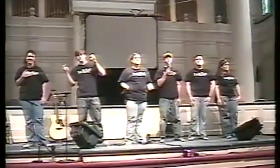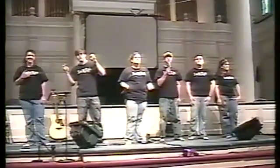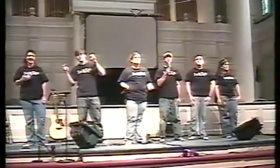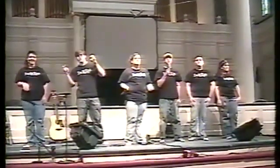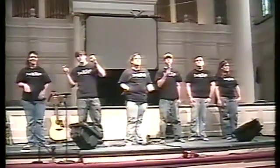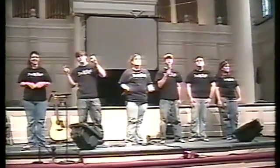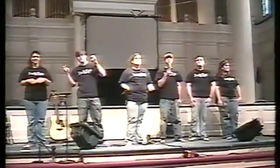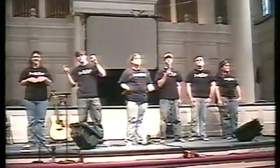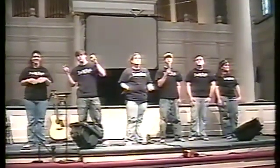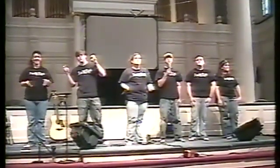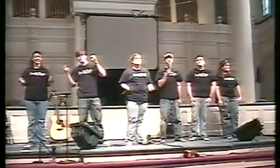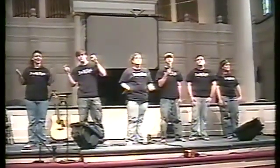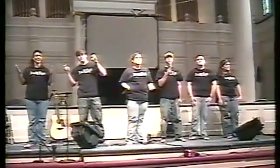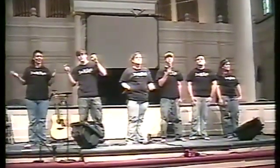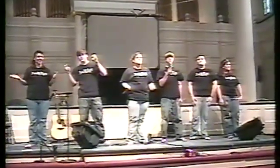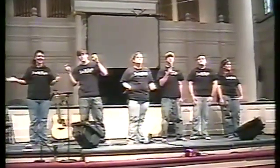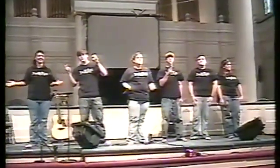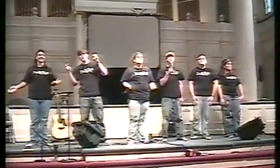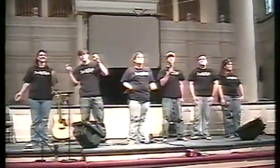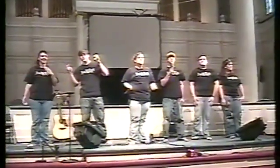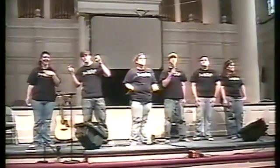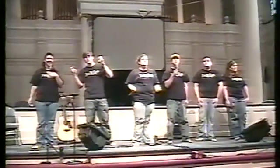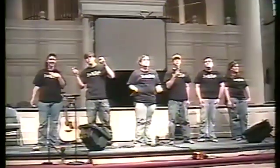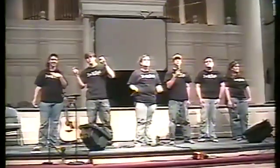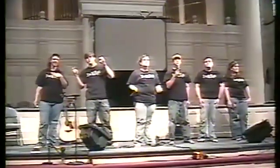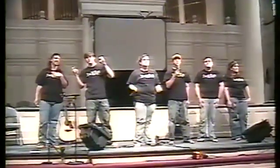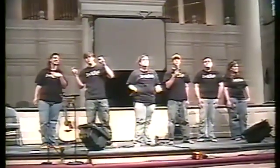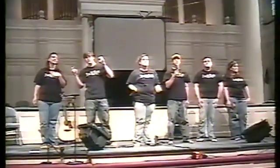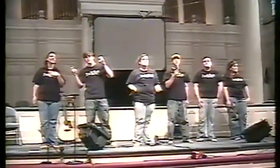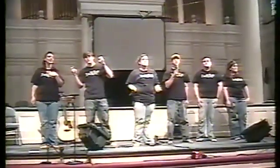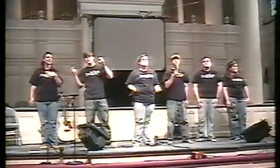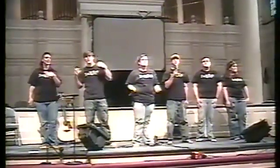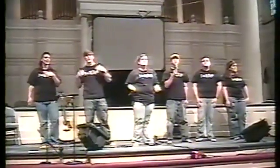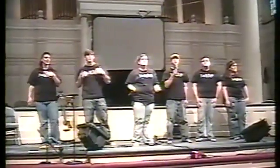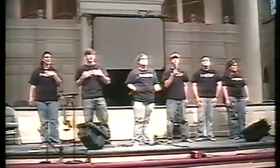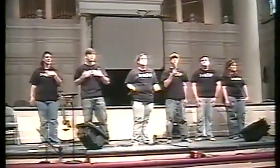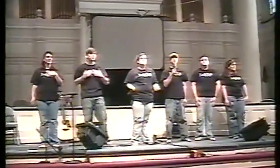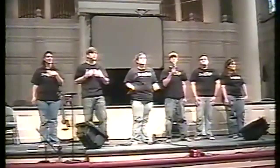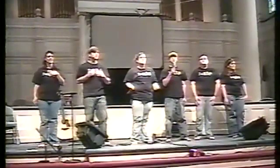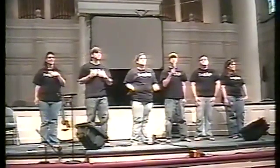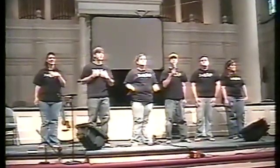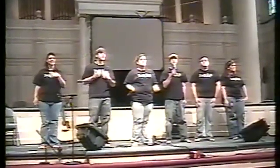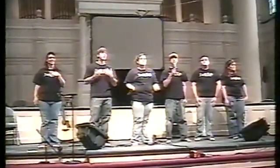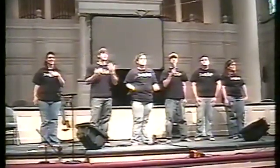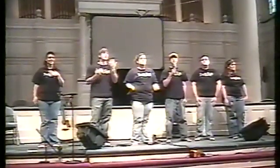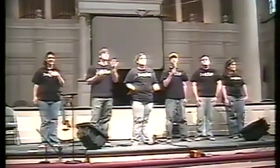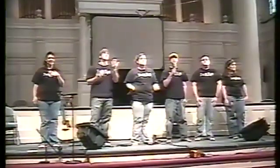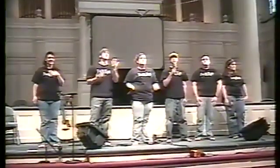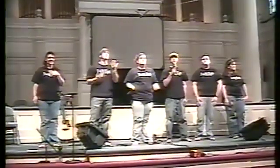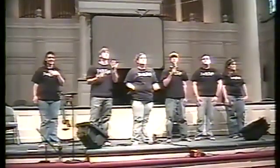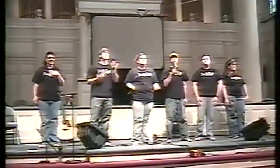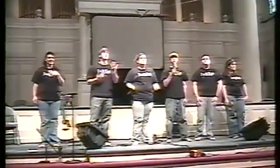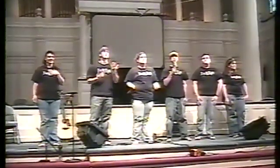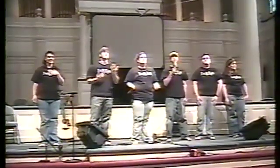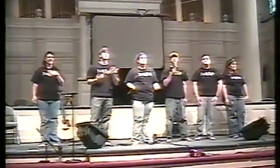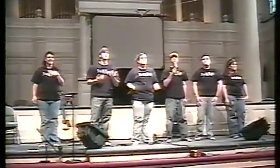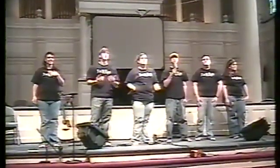the guidance to raise my family wherever I am. My ambitions stand in the way of following your call, Lord.